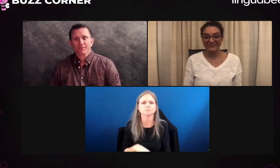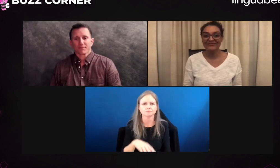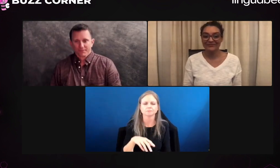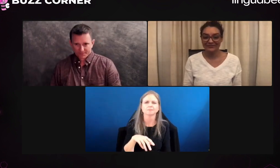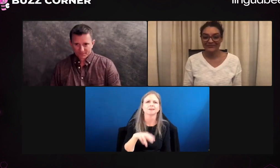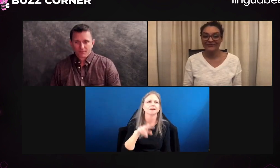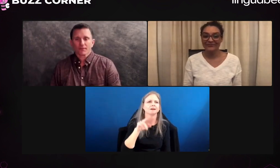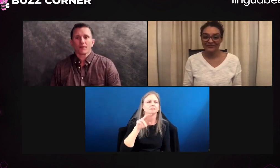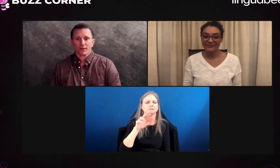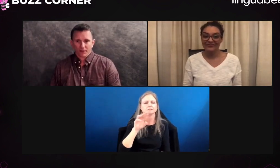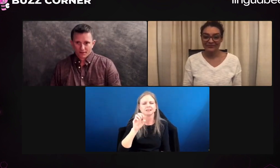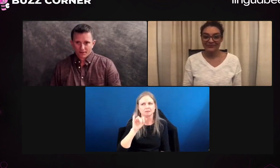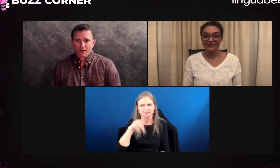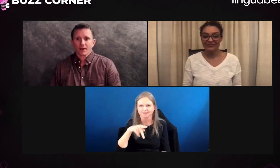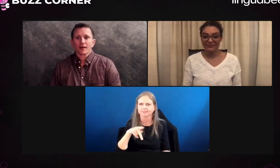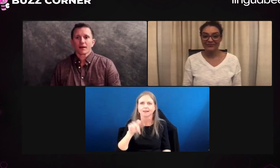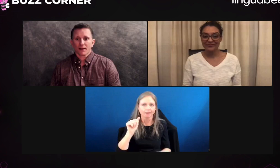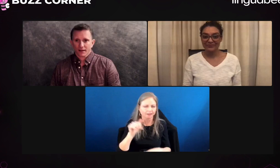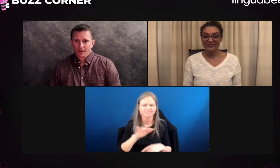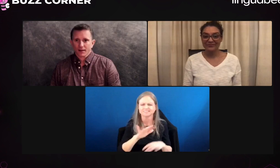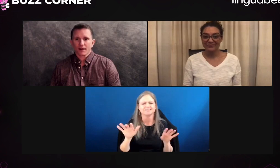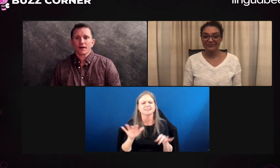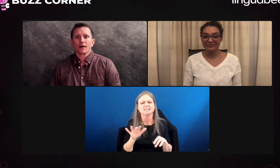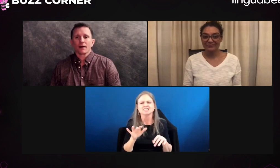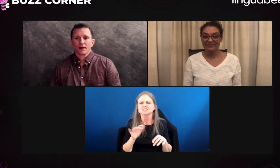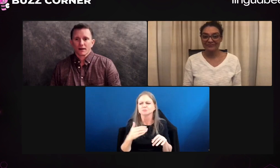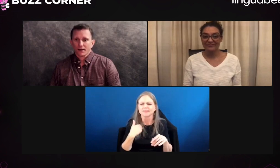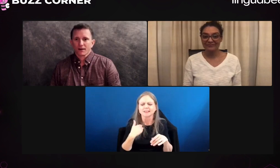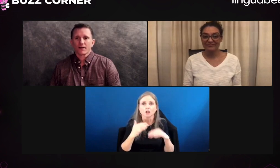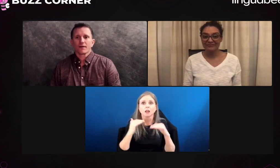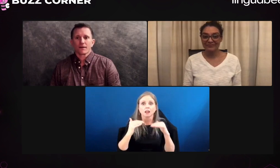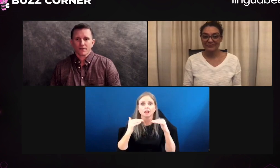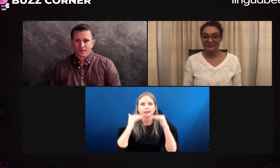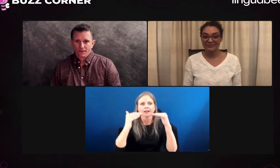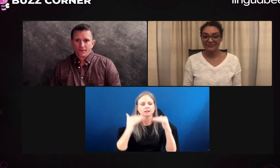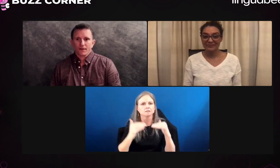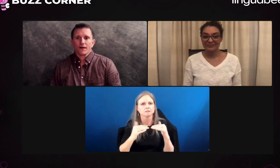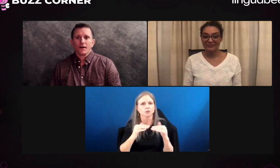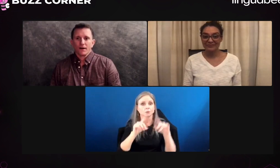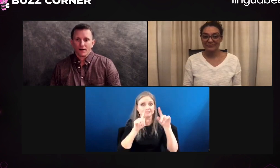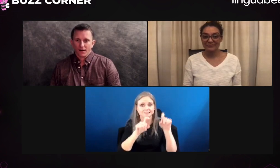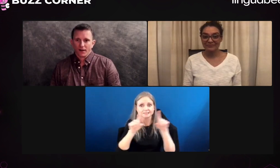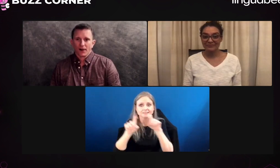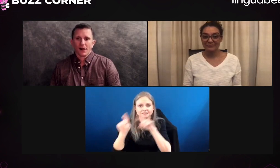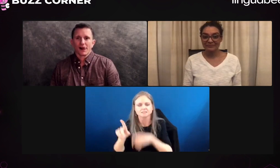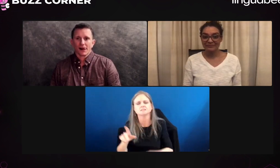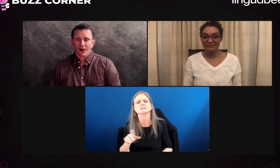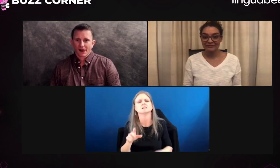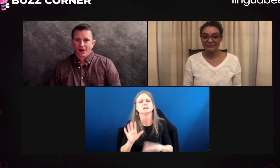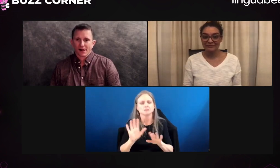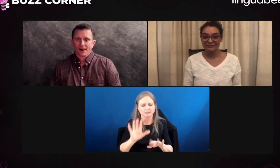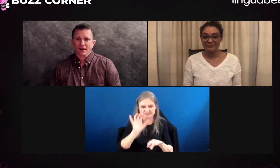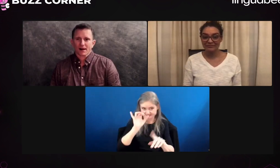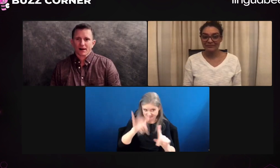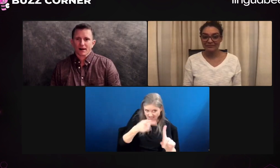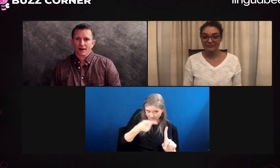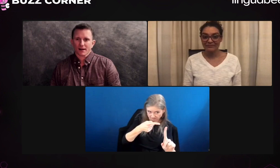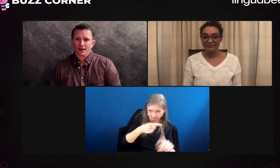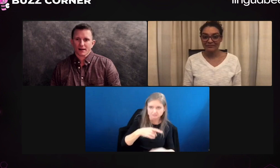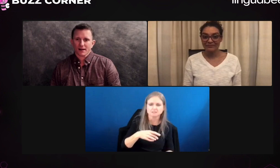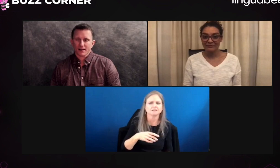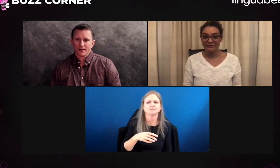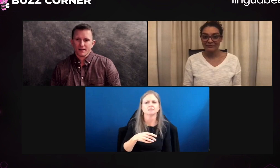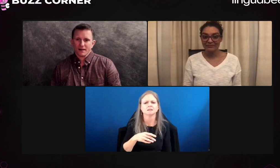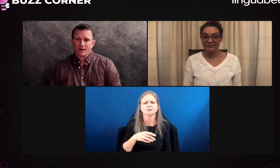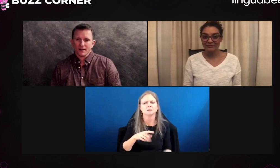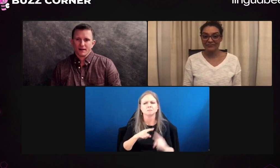right. So The the EIPA. EIPA, right? So like they have levels, right? They have